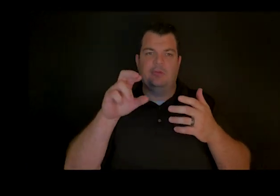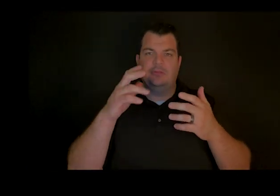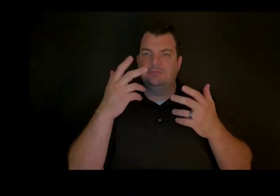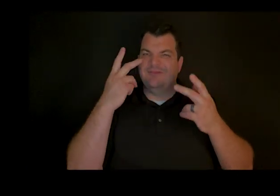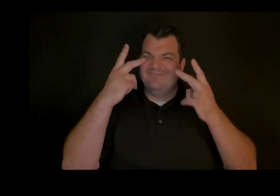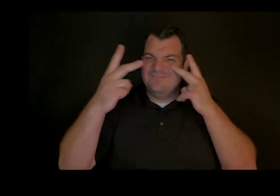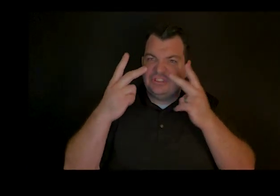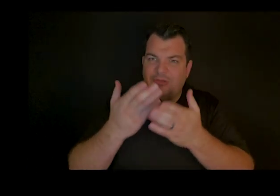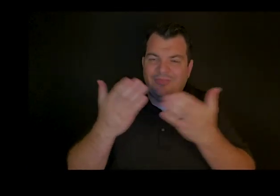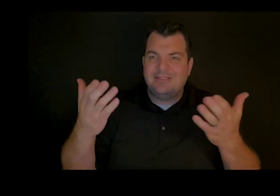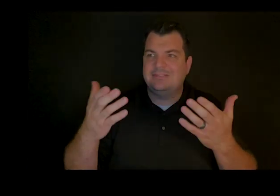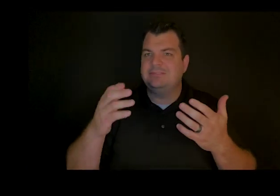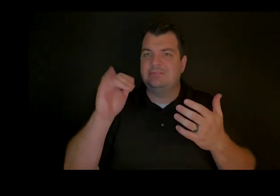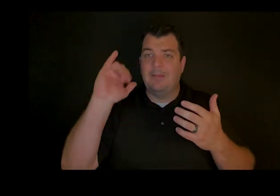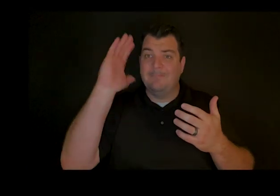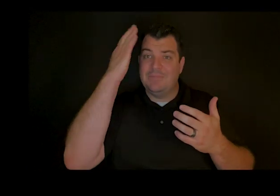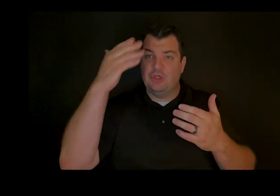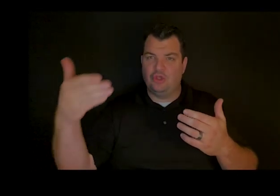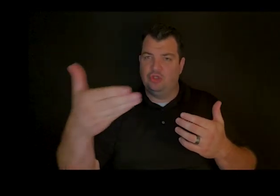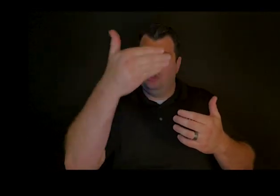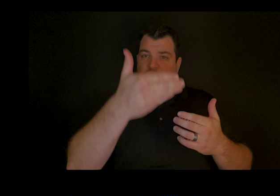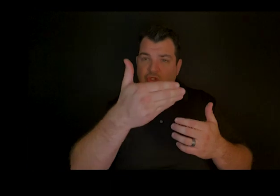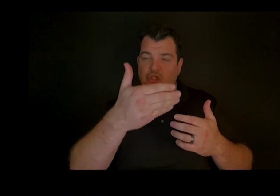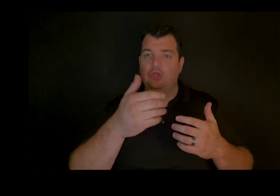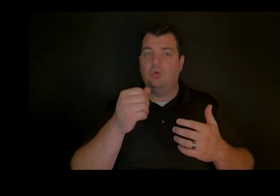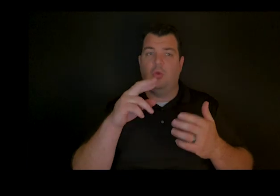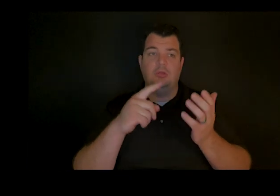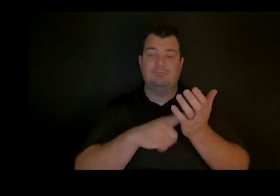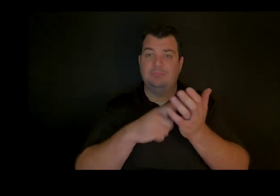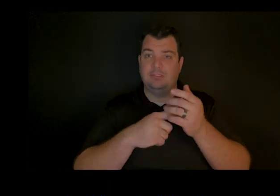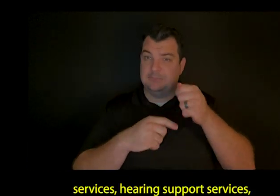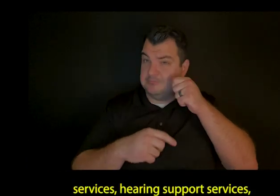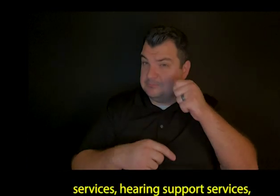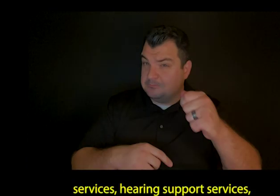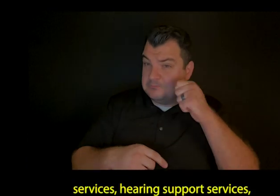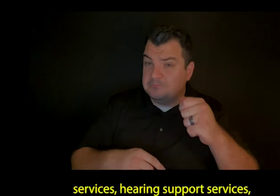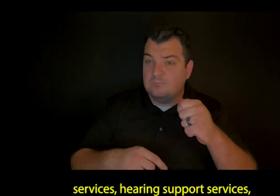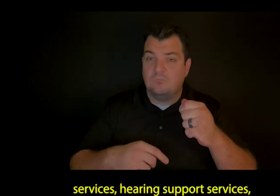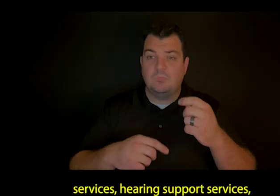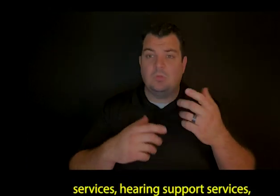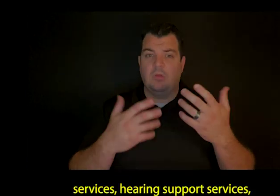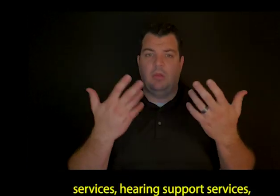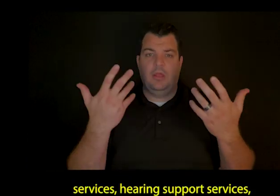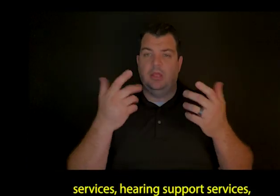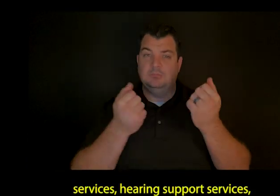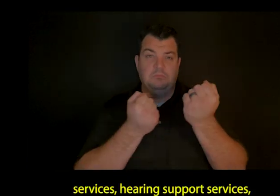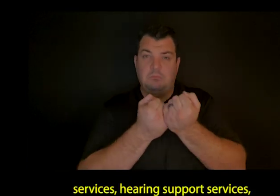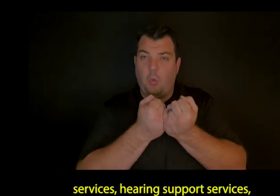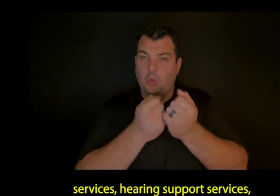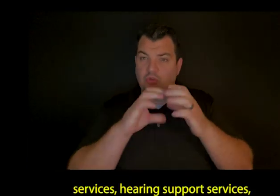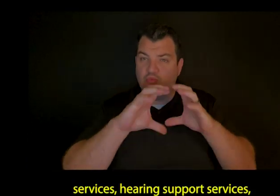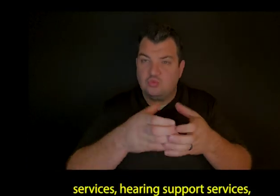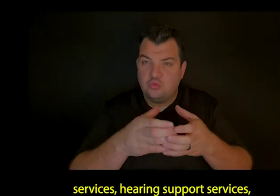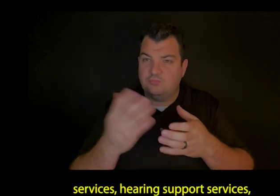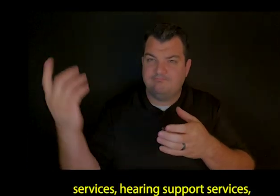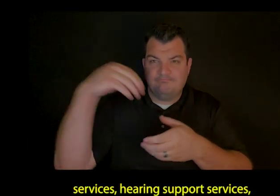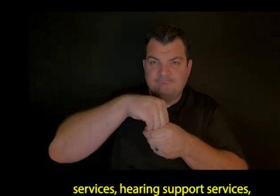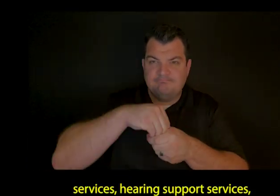For example, orientation and mobility, vision support services, hearing support services, American